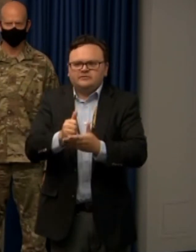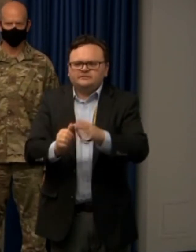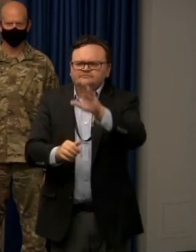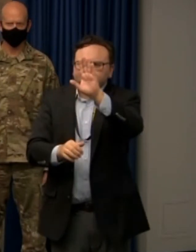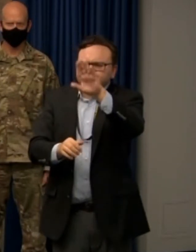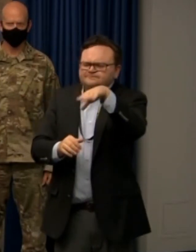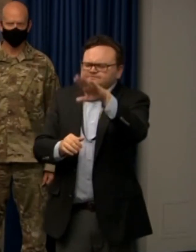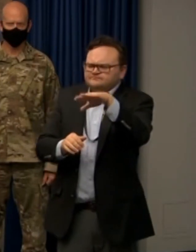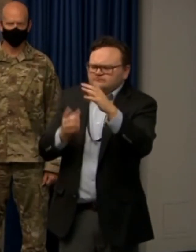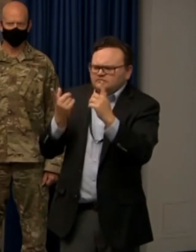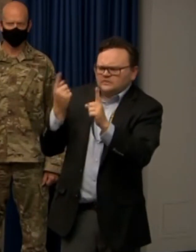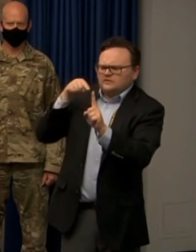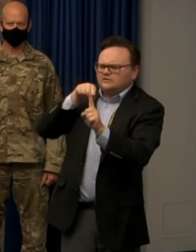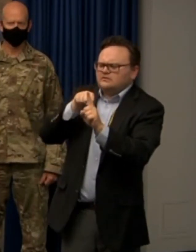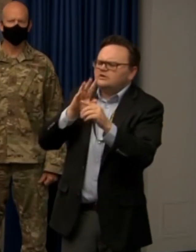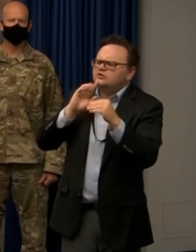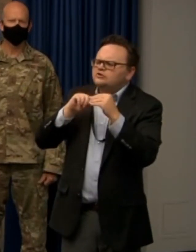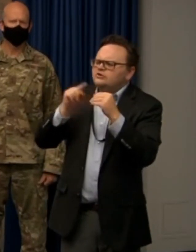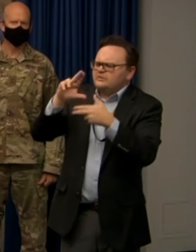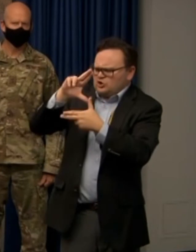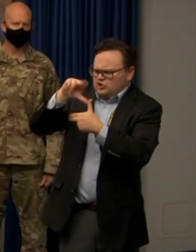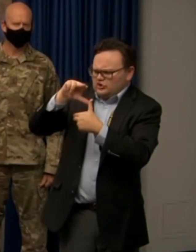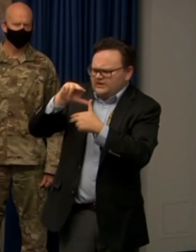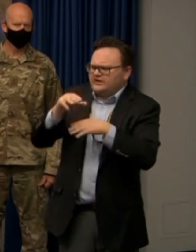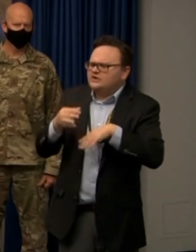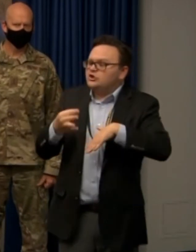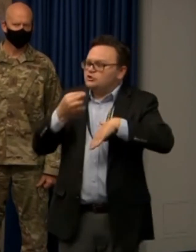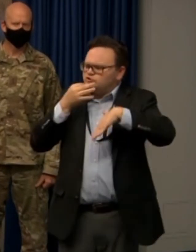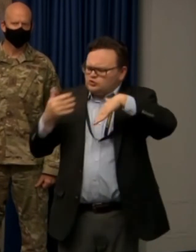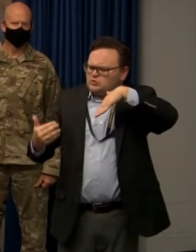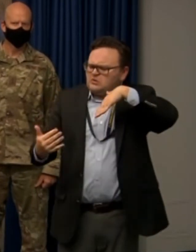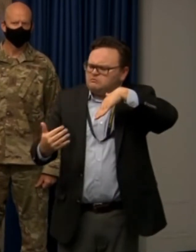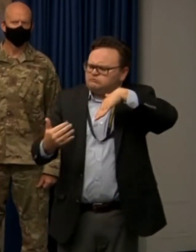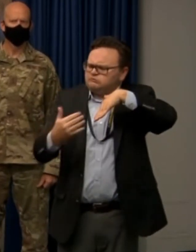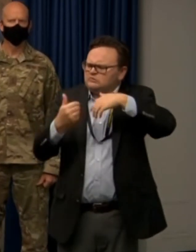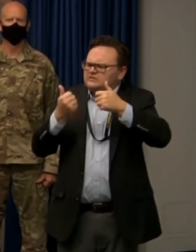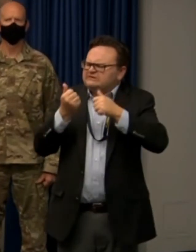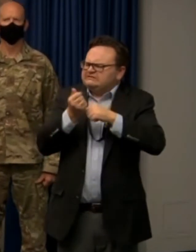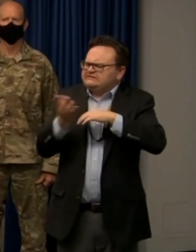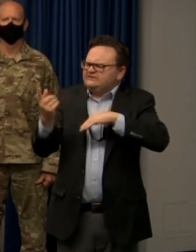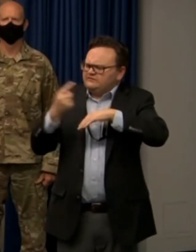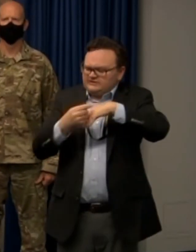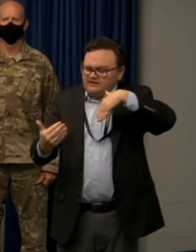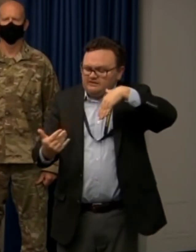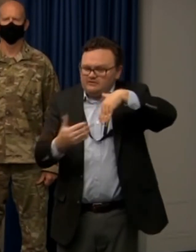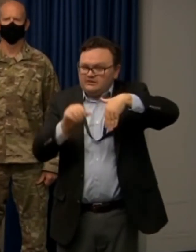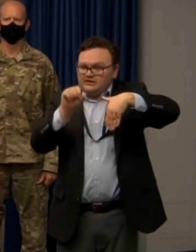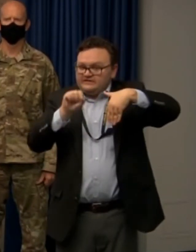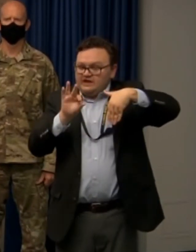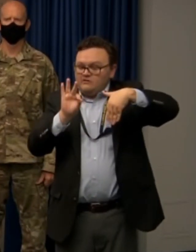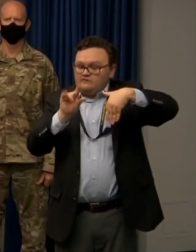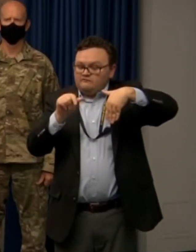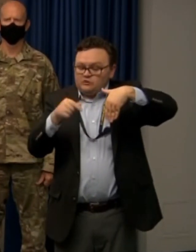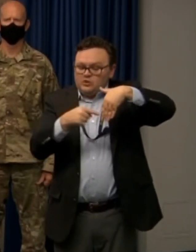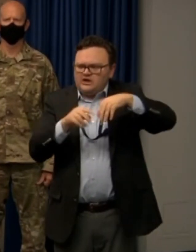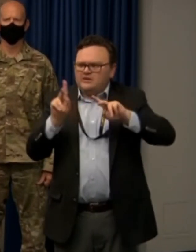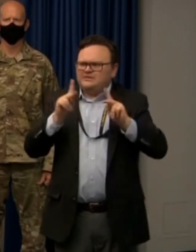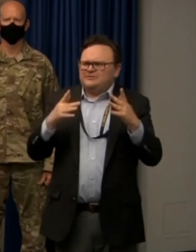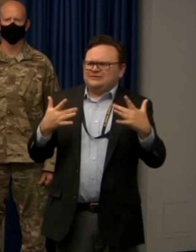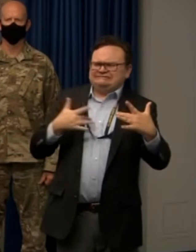quick. Given that it's still a few days away, are you hearing any concerns from South Florida where there's a majority of the cases and where this